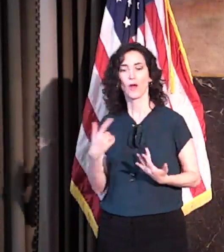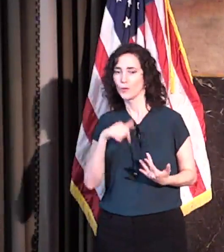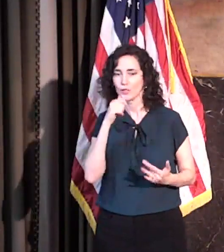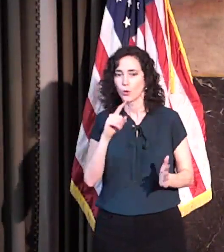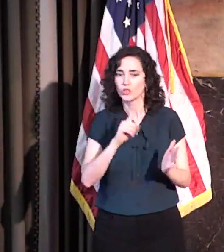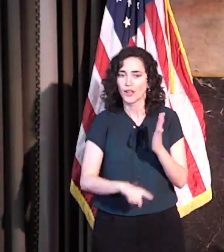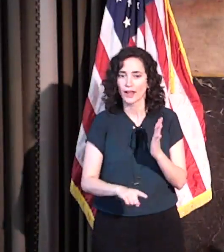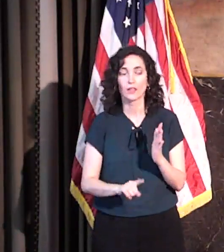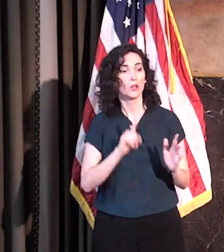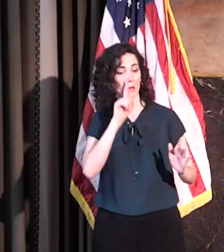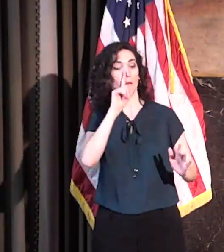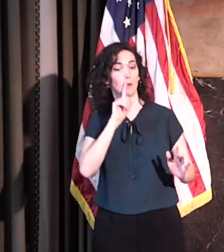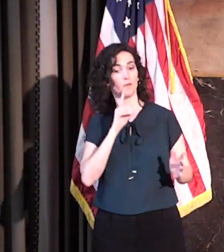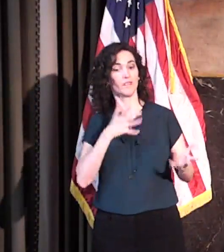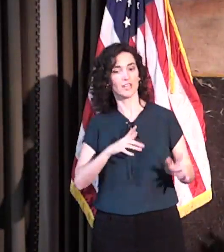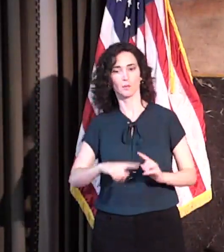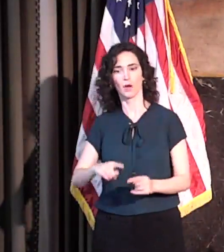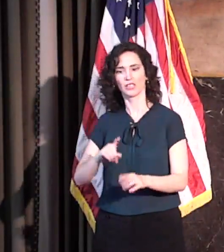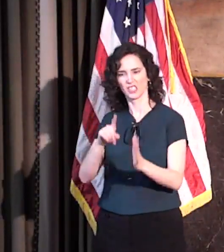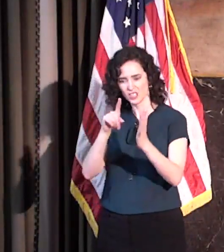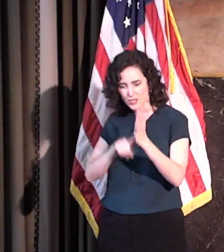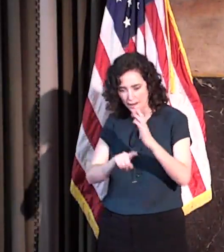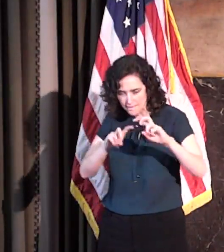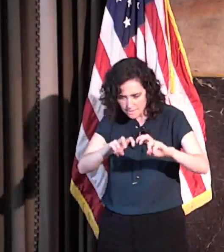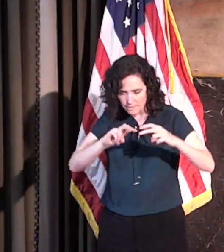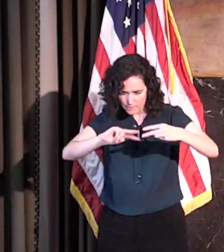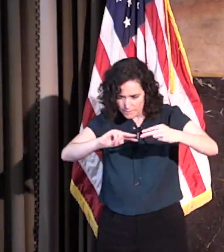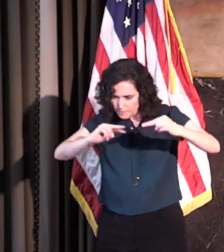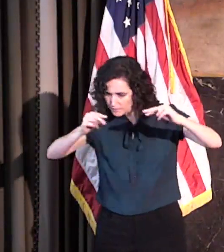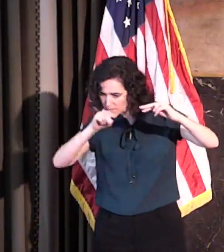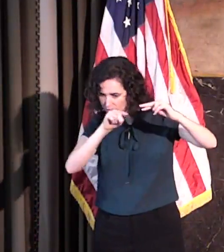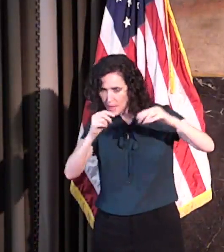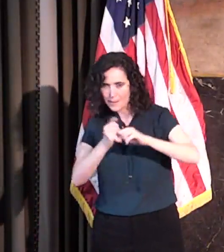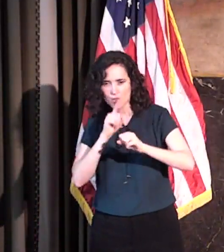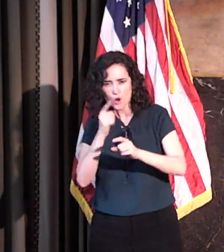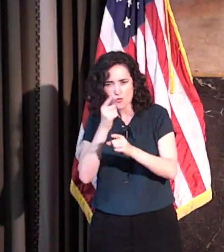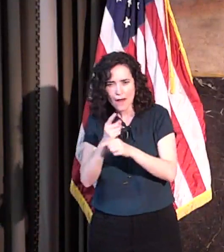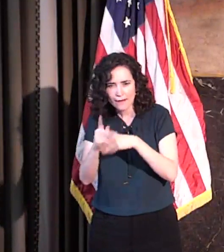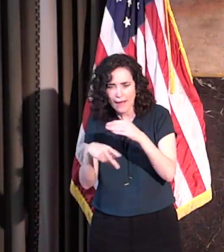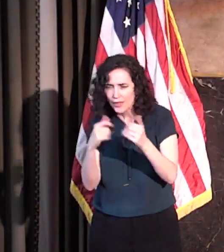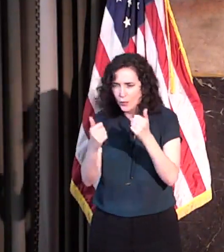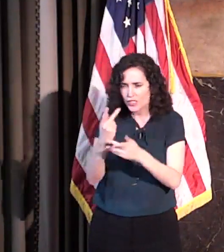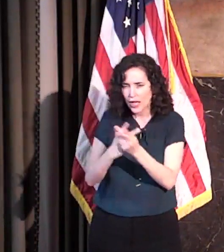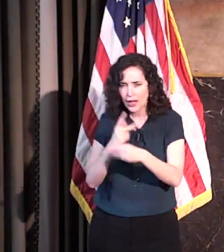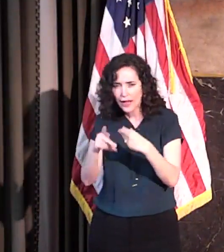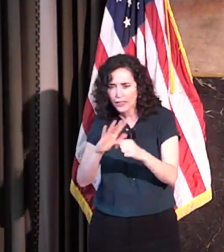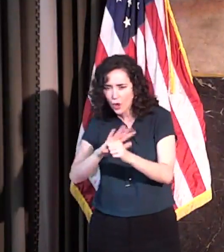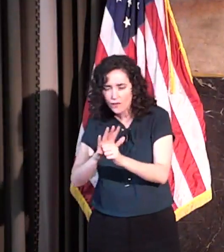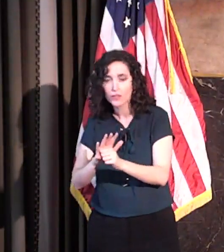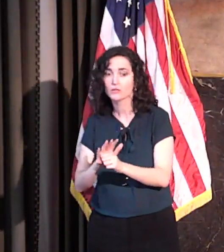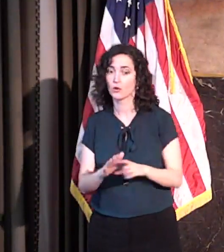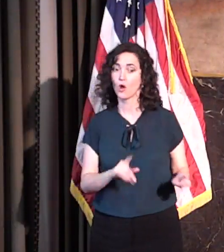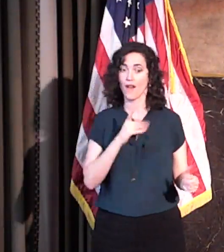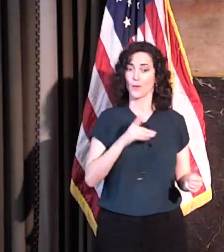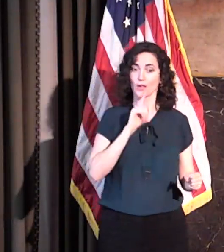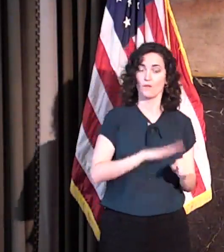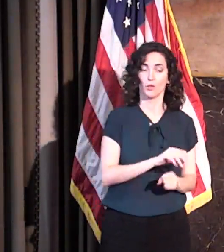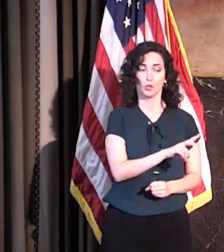sequencing, more and more is happening, but not enough in the grand scheme of things. When you have 222